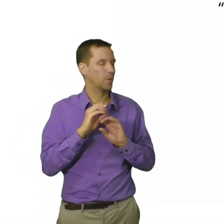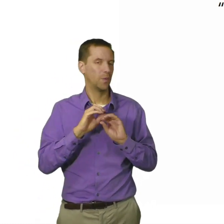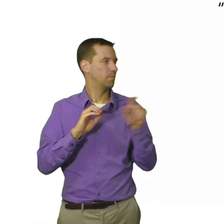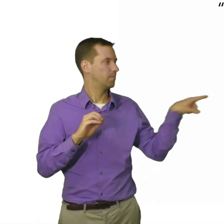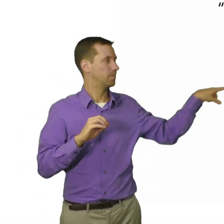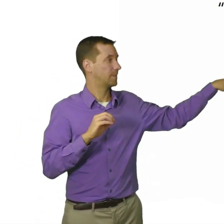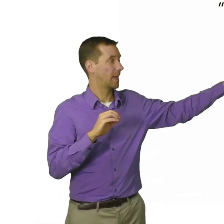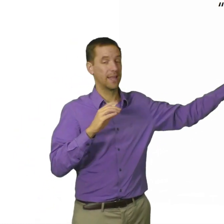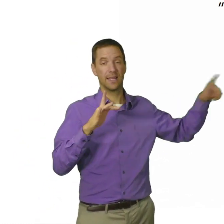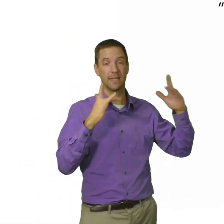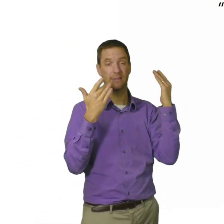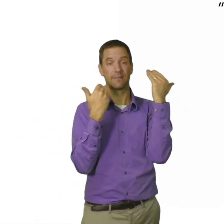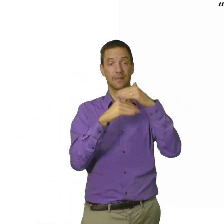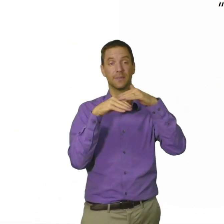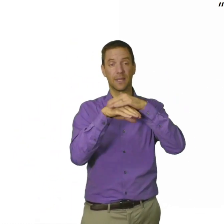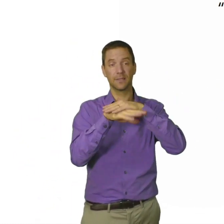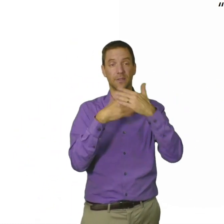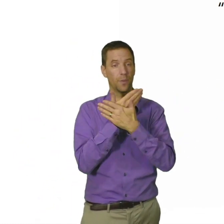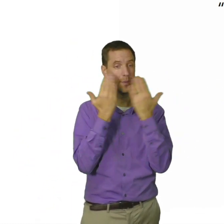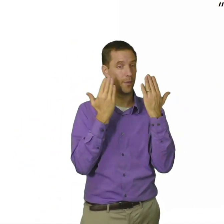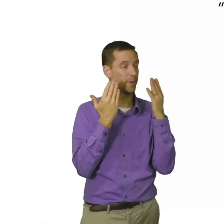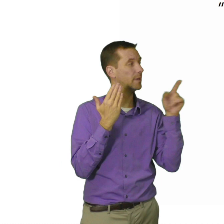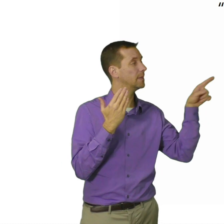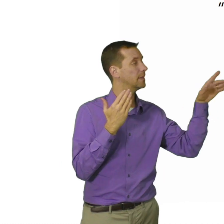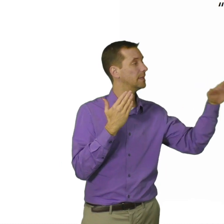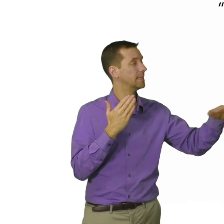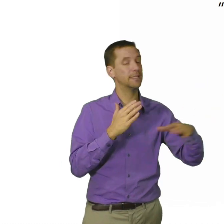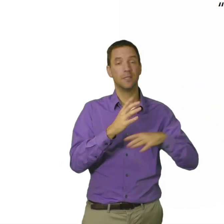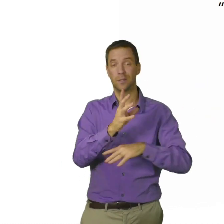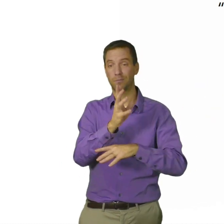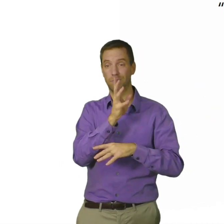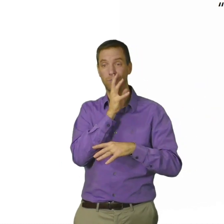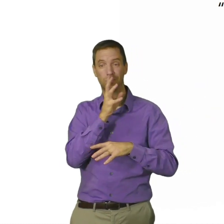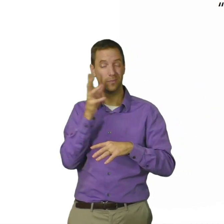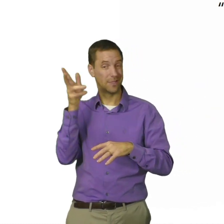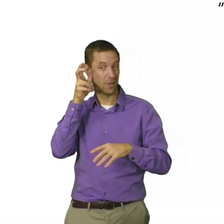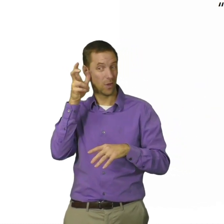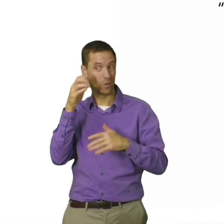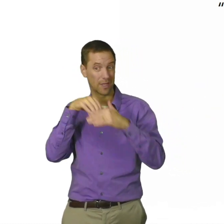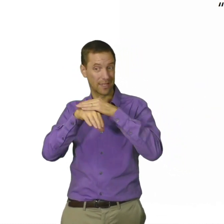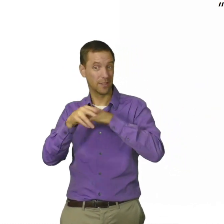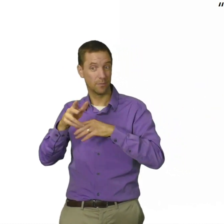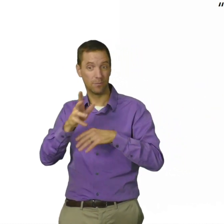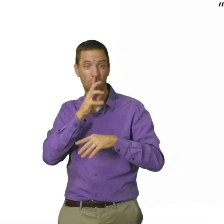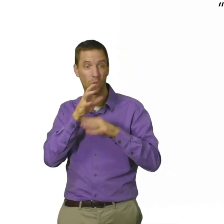speech, and really no auditory access to spoken English, and no limited access either.